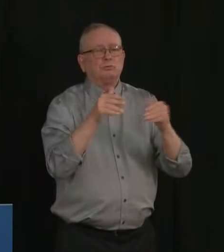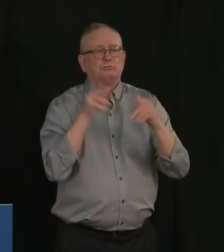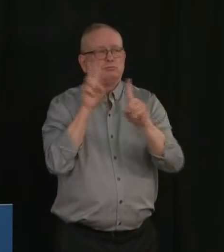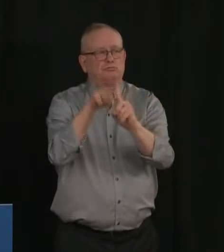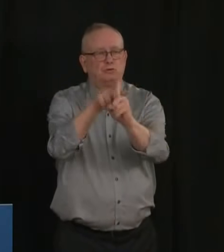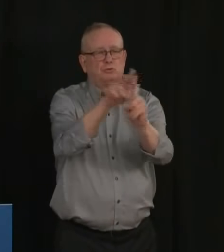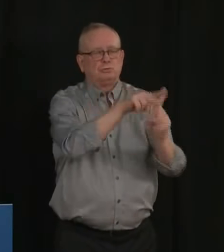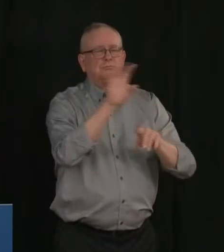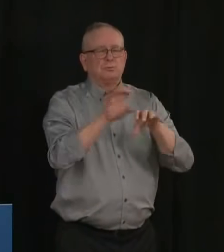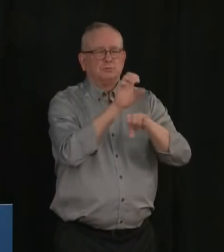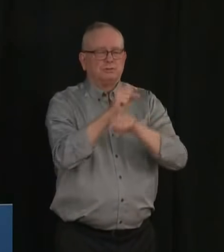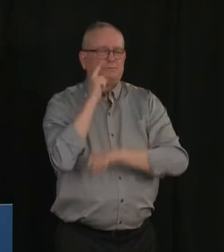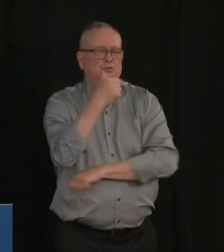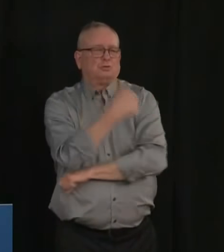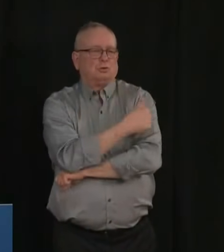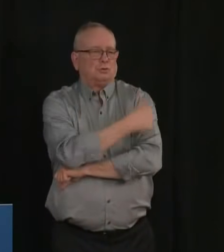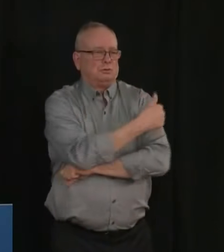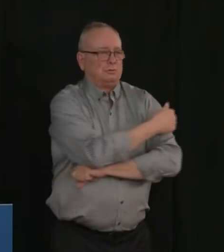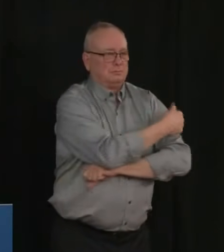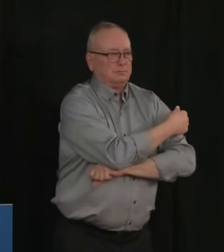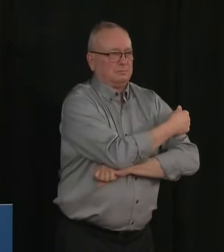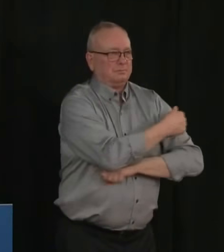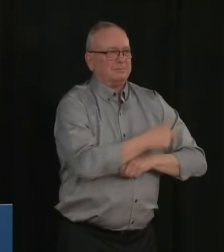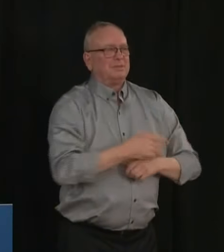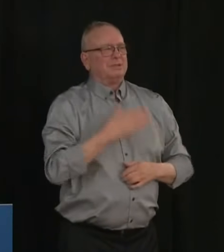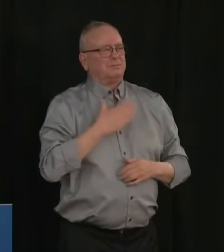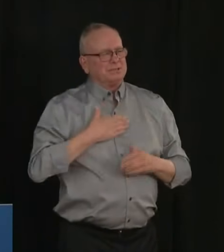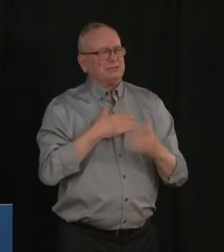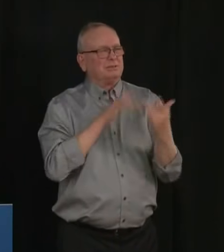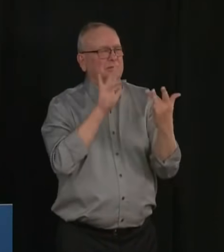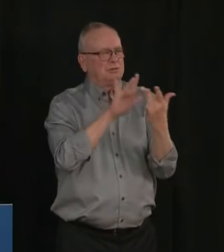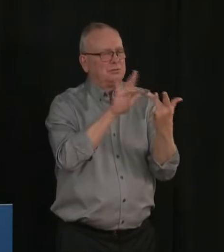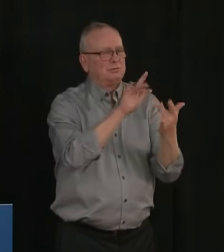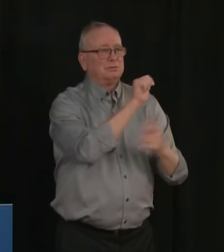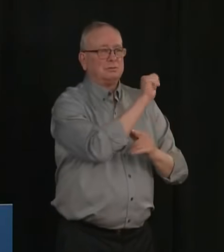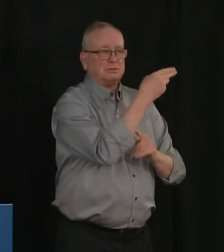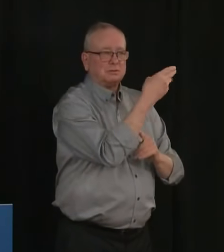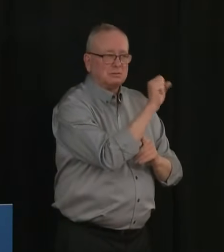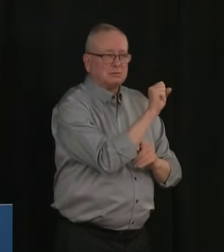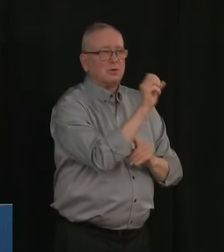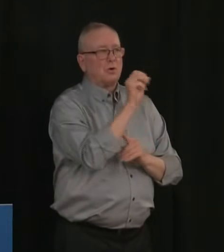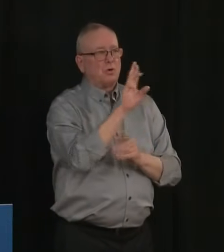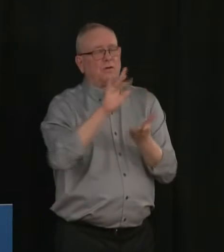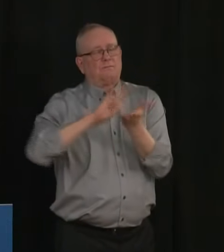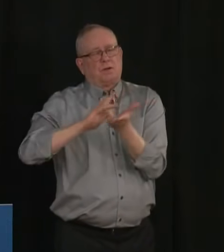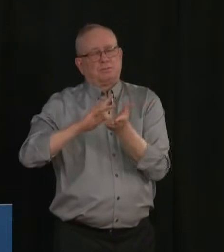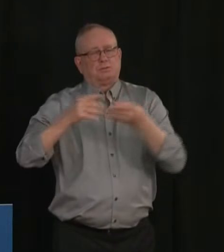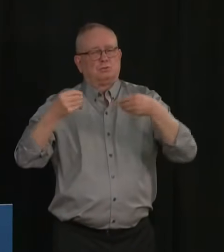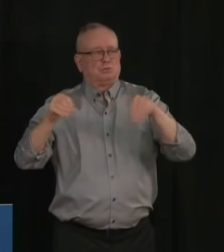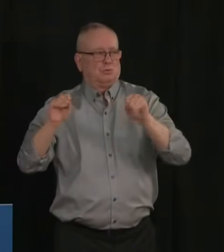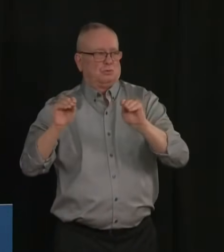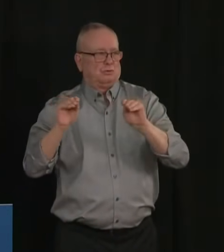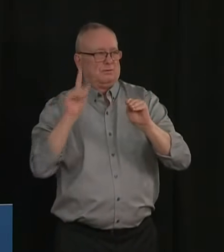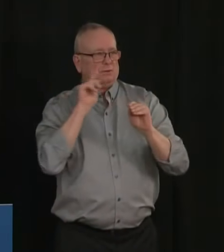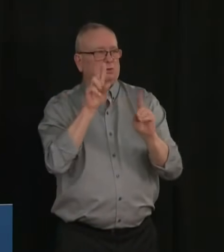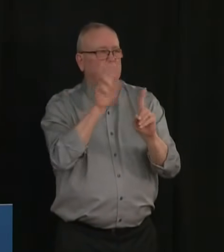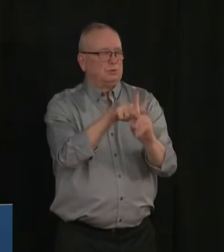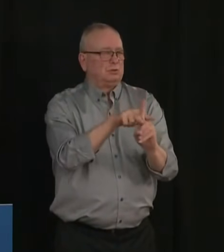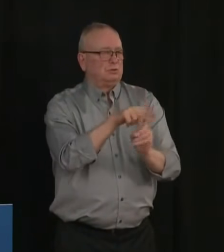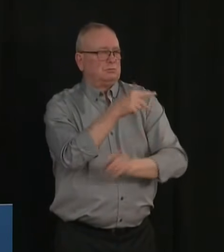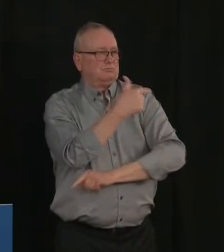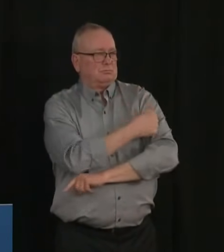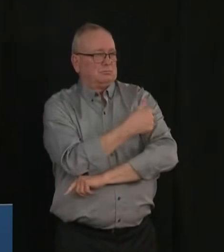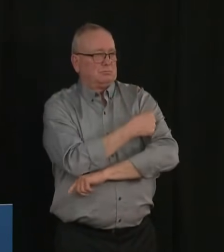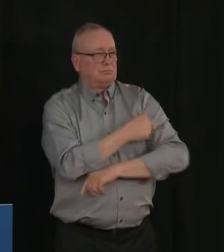available, so please contact Alberta Health Services or your pharmacy today. Please don't wait to be called, but reach out for an